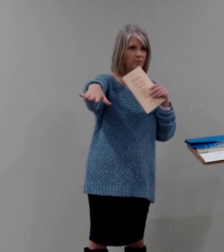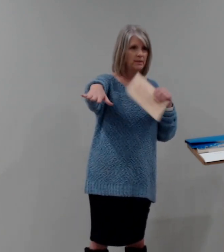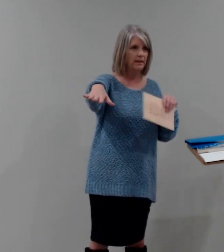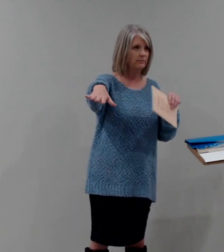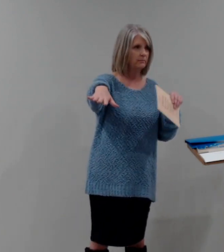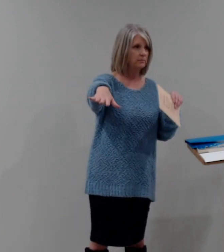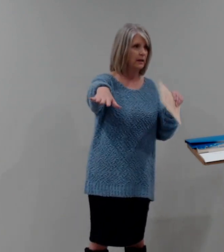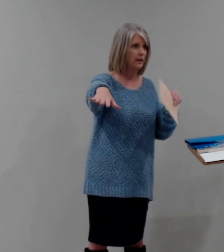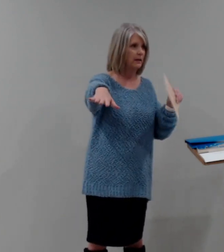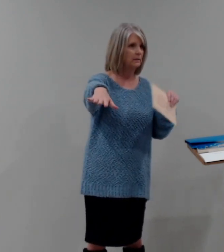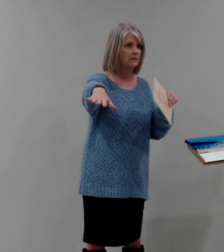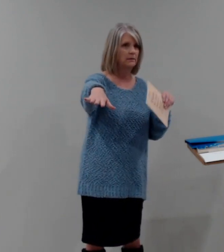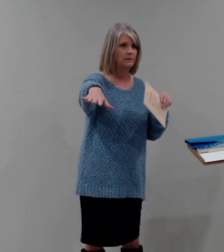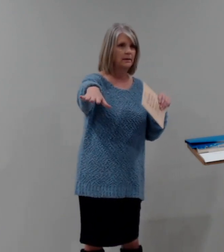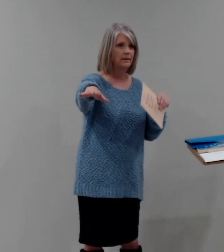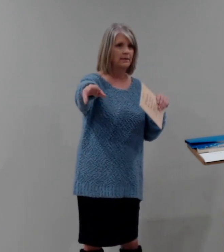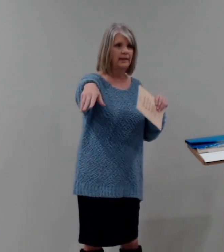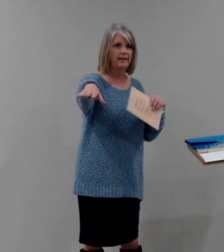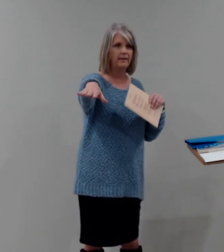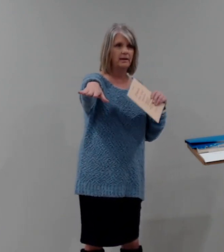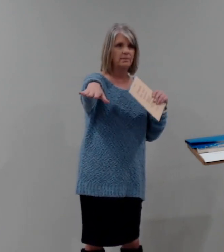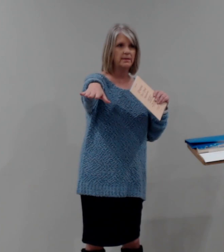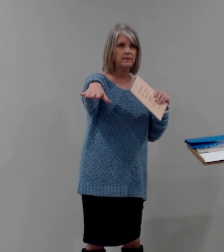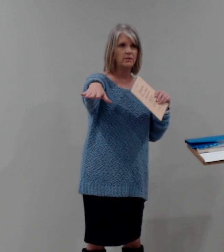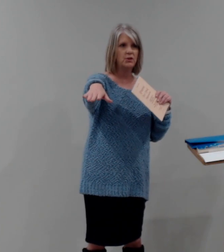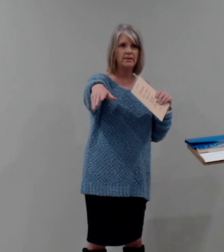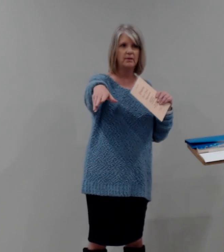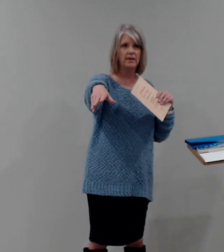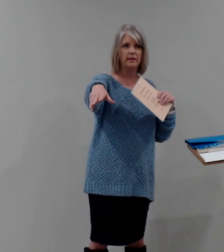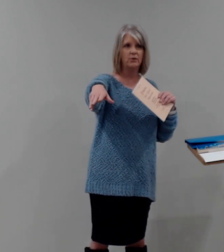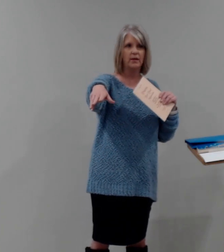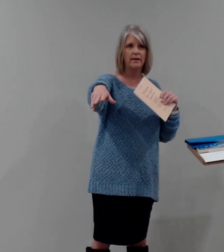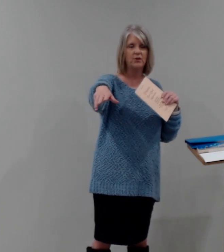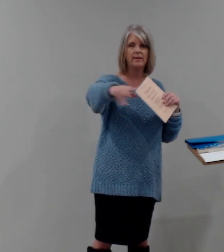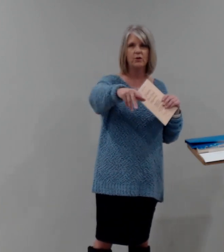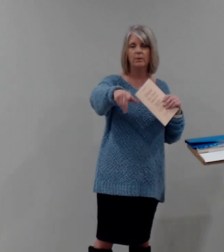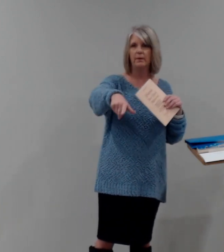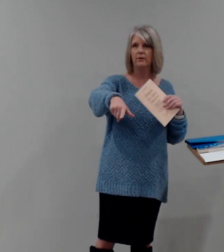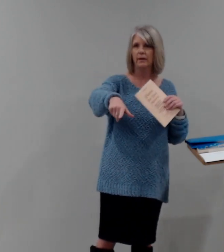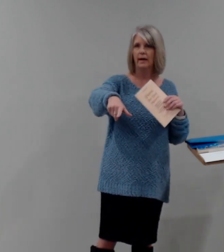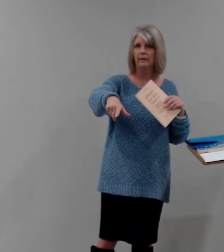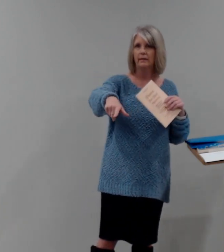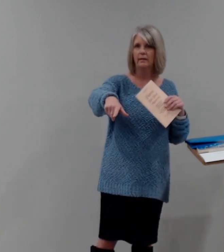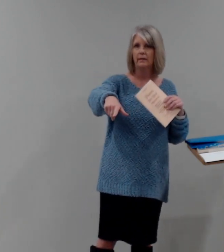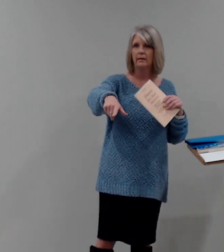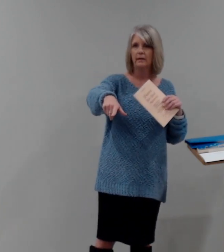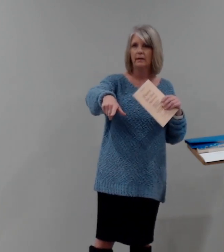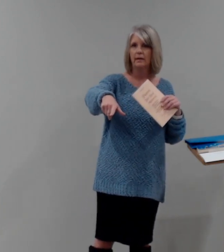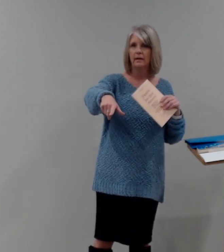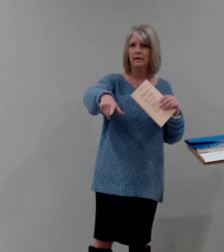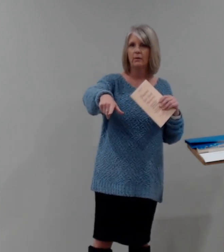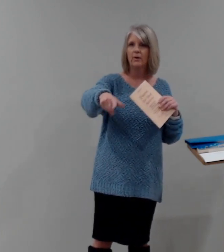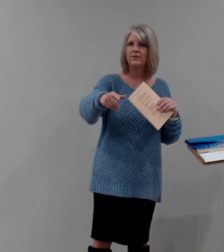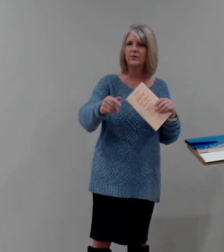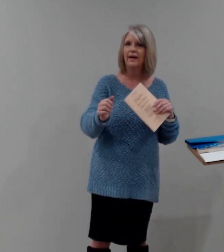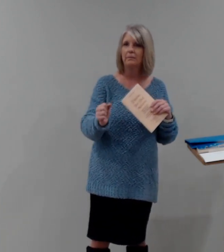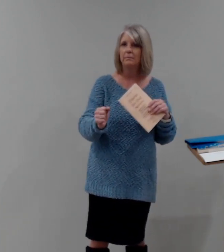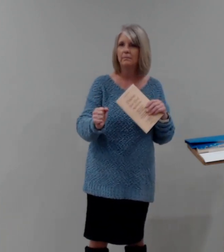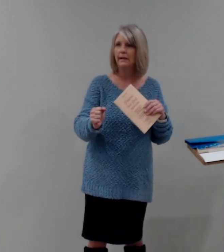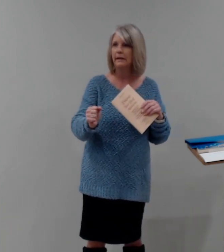deaf? The lady that comes and she's in our sign language class. She said she wouldn't be here tonight. Oh, I know who you're talking about. What is her name? It's